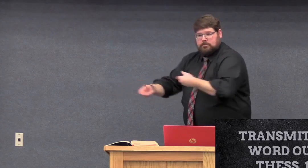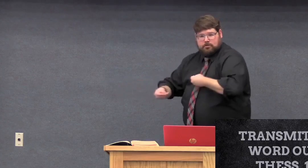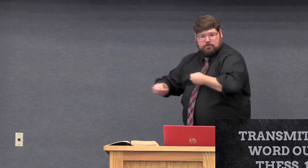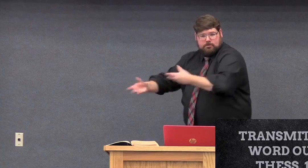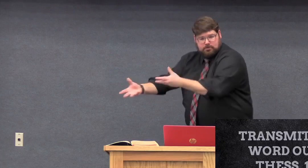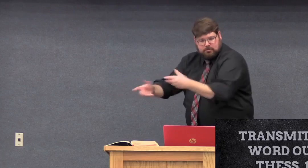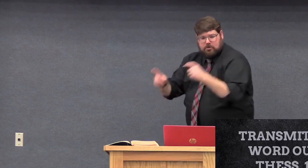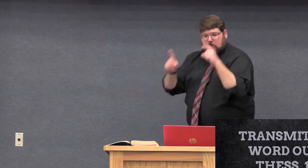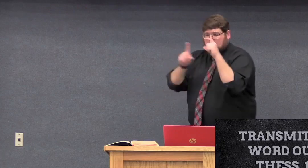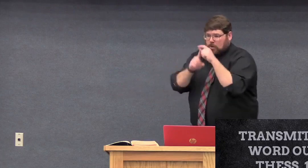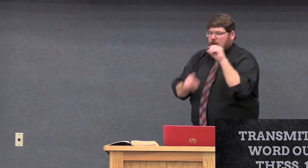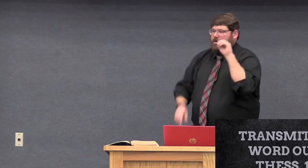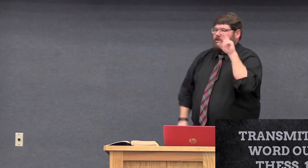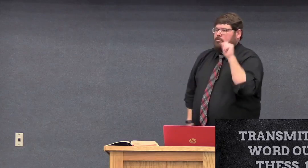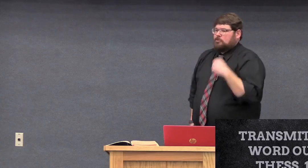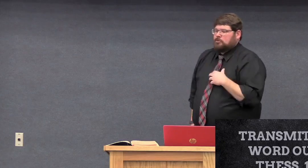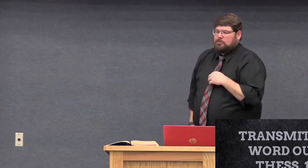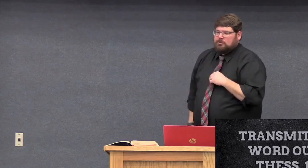to transmit.